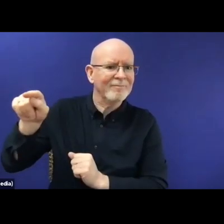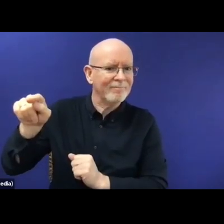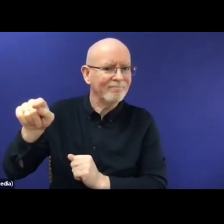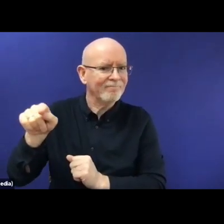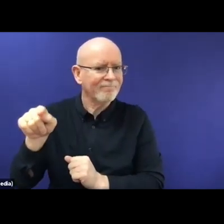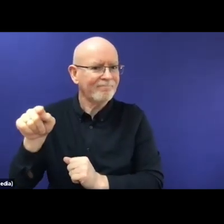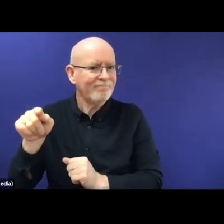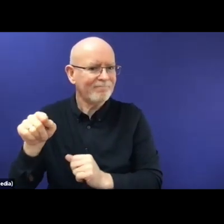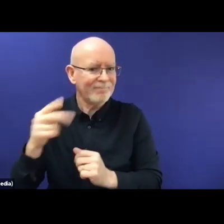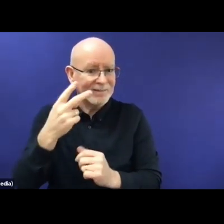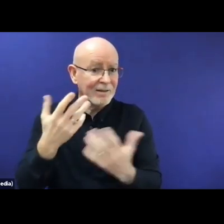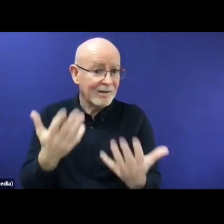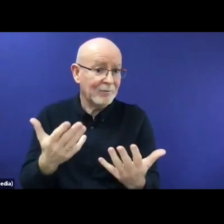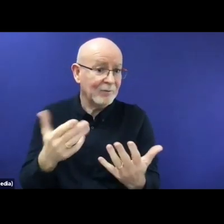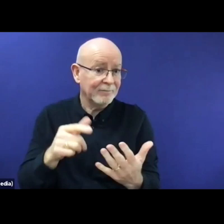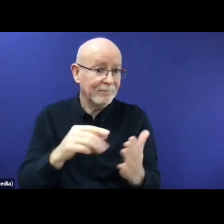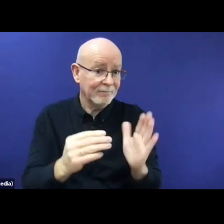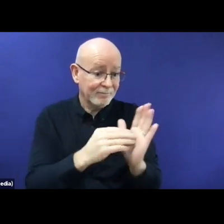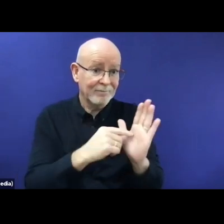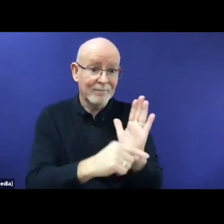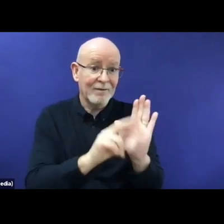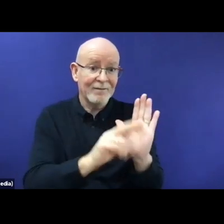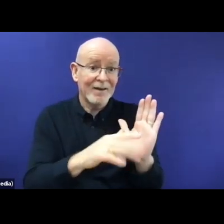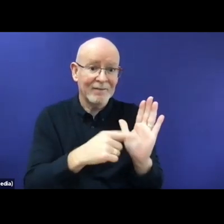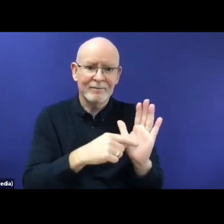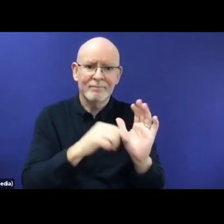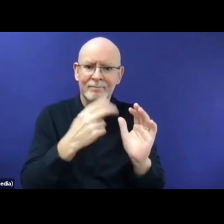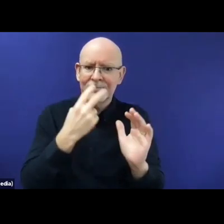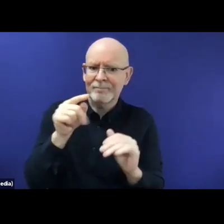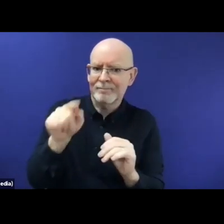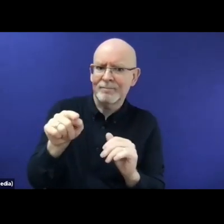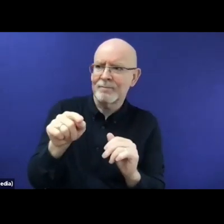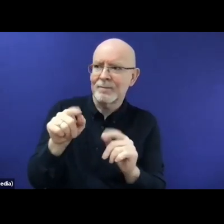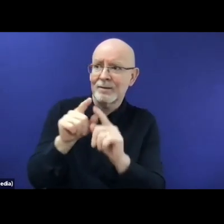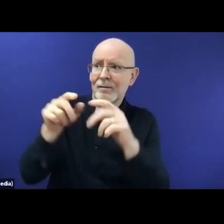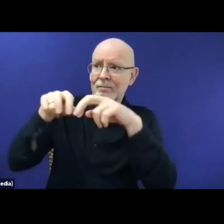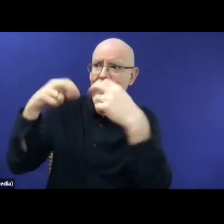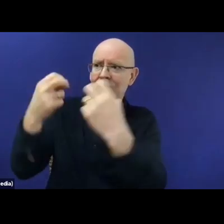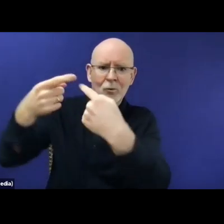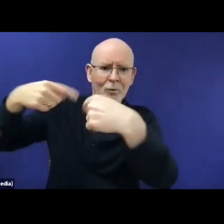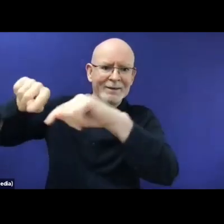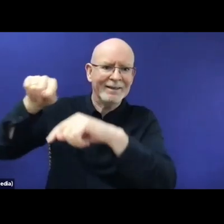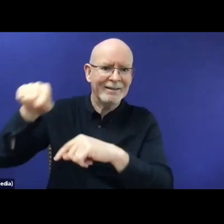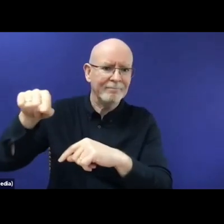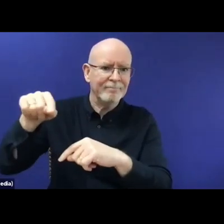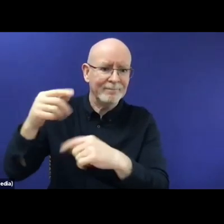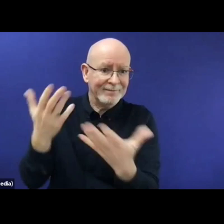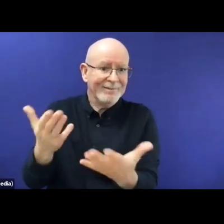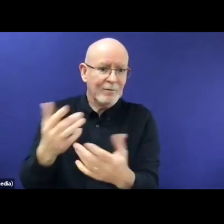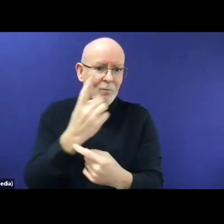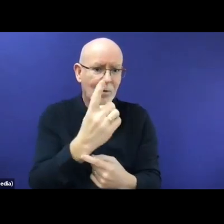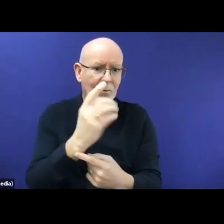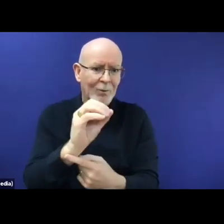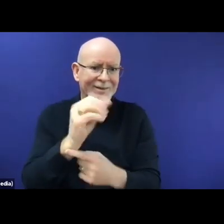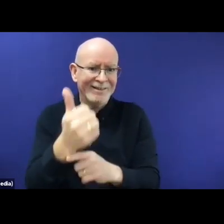applicable, whereas the convention, of course, being a convention, is only applicable in countries that have adopted it. And even more, of course, not all countries that